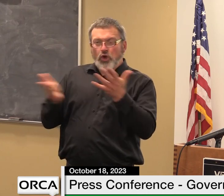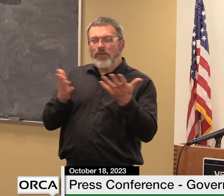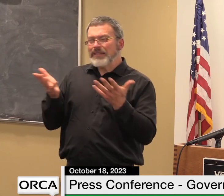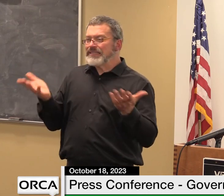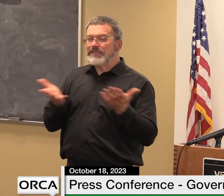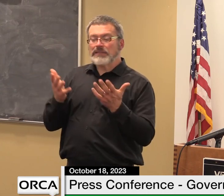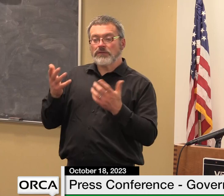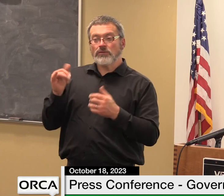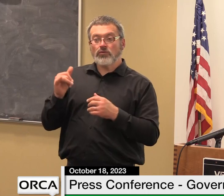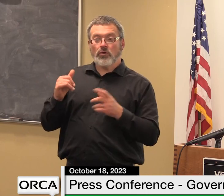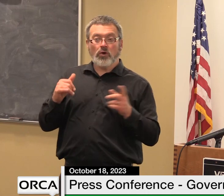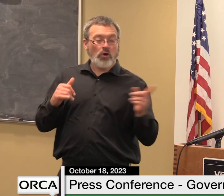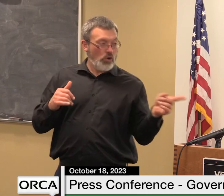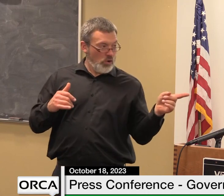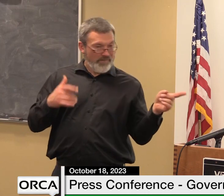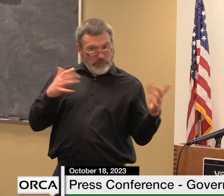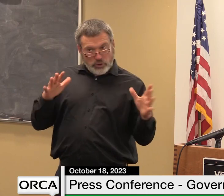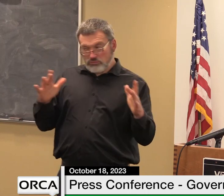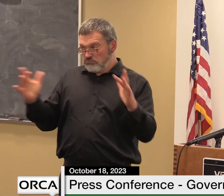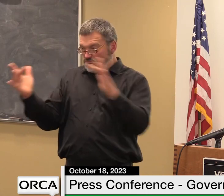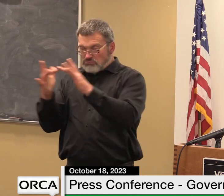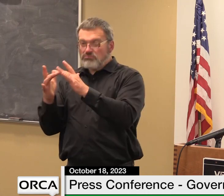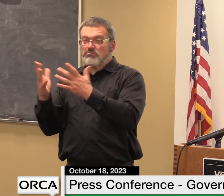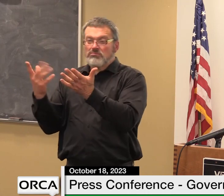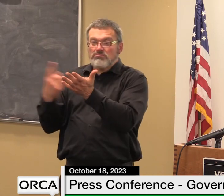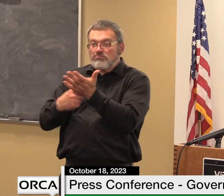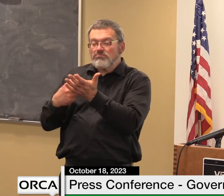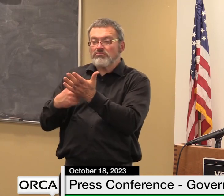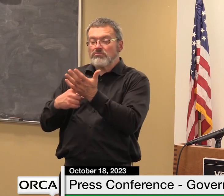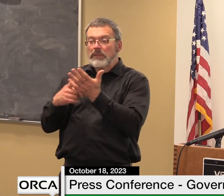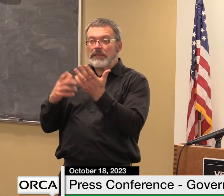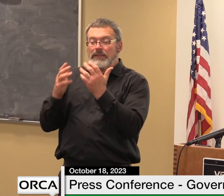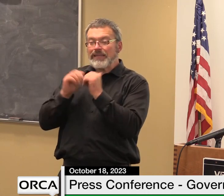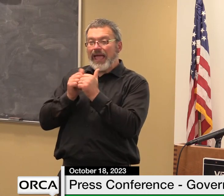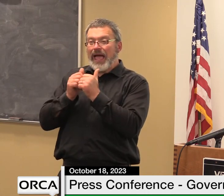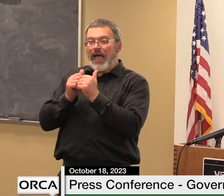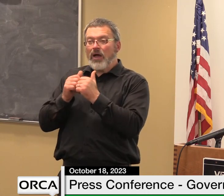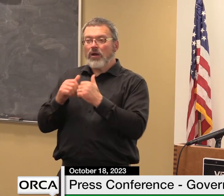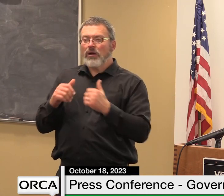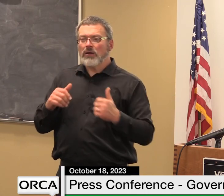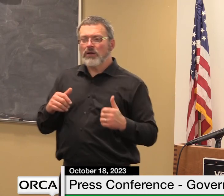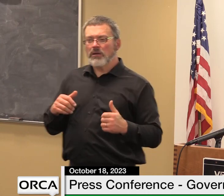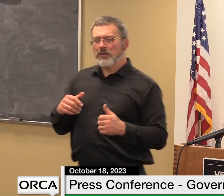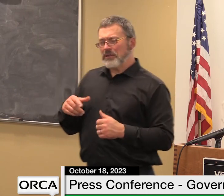if you've talked to the leadership in Rutland about this. I don't think this is unique to Rutland, but